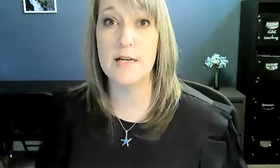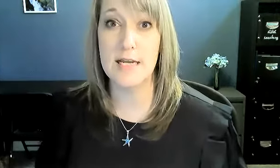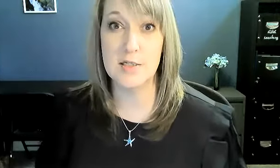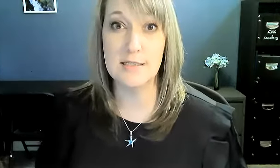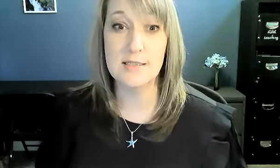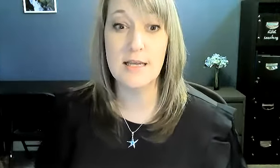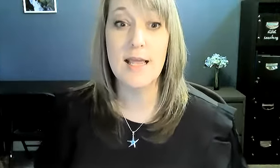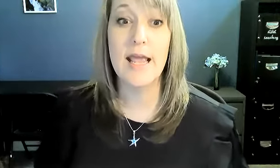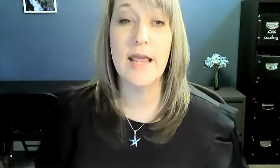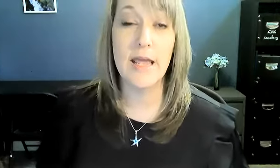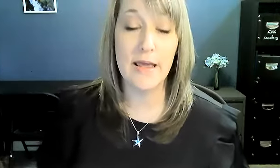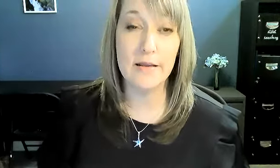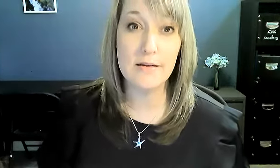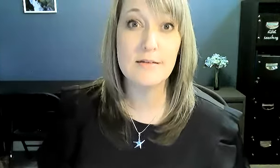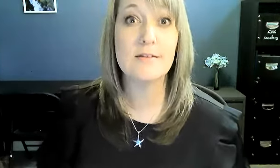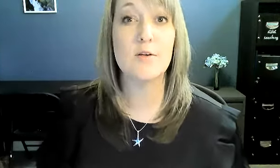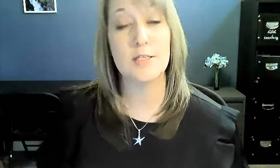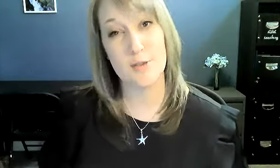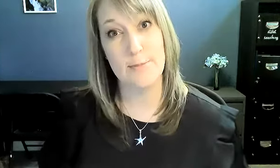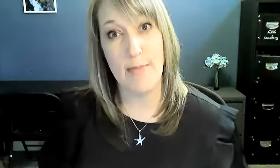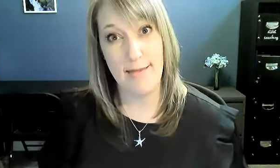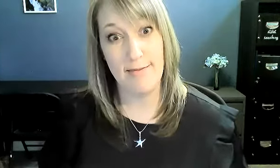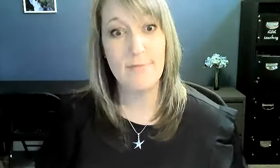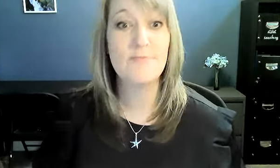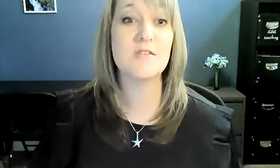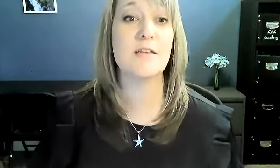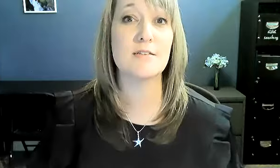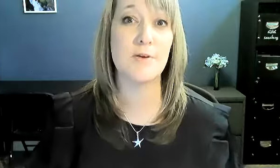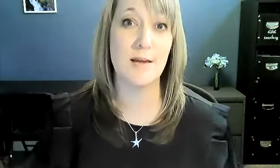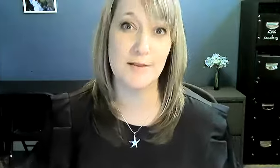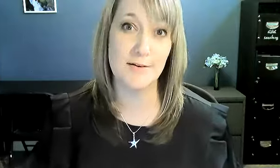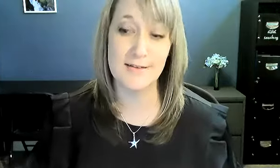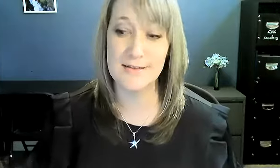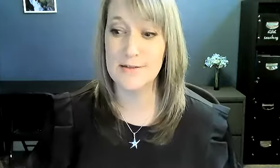variations, and you can do some math. So that's vocabulary list